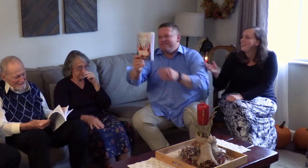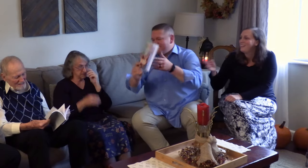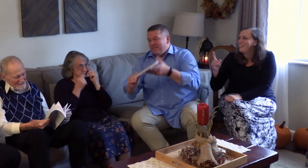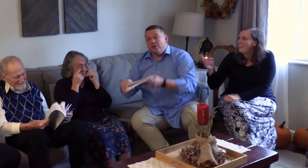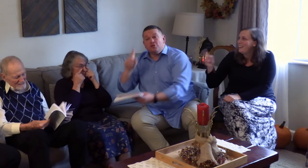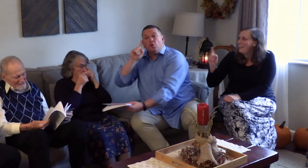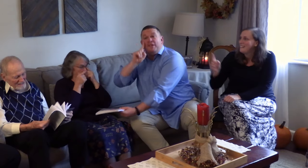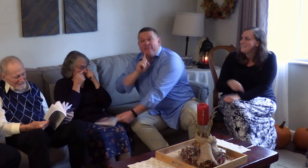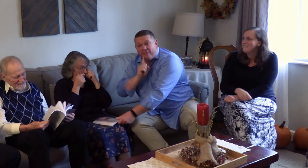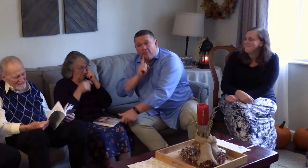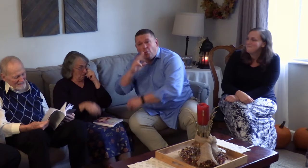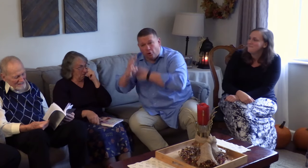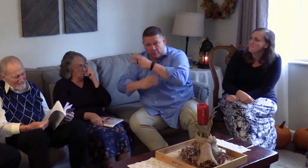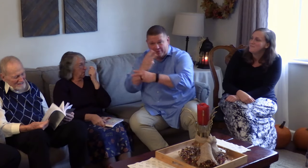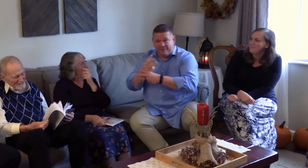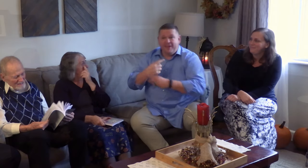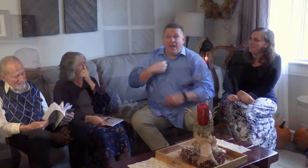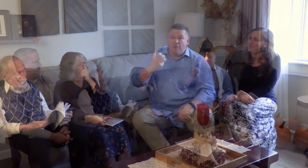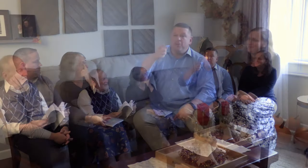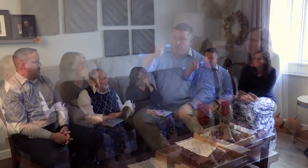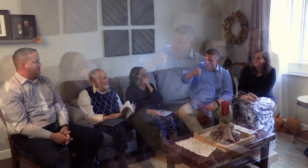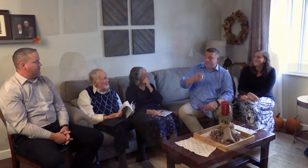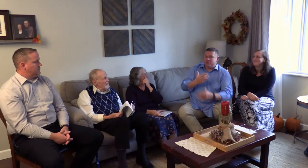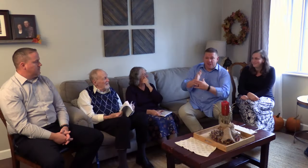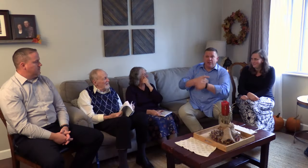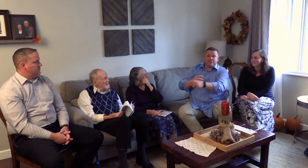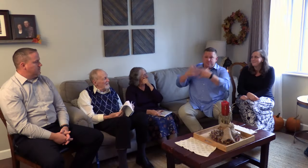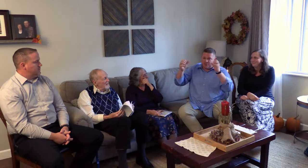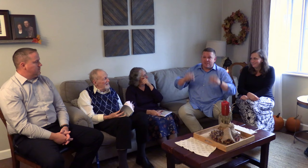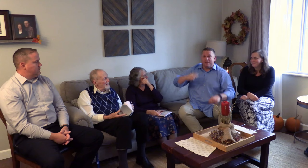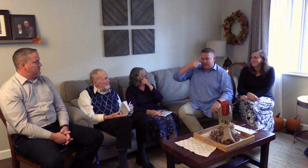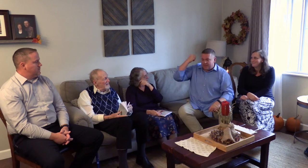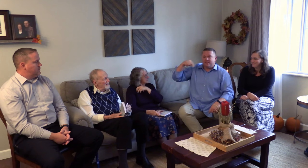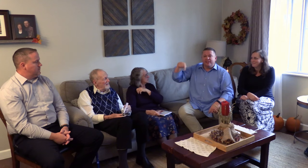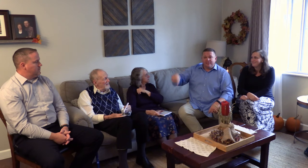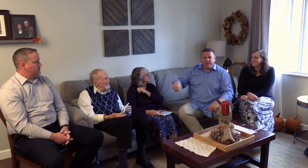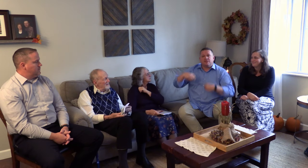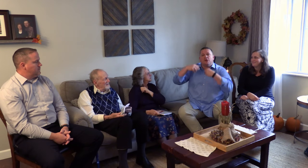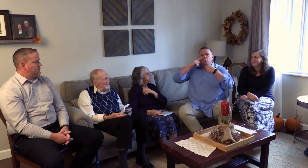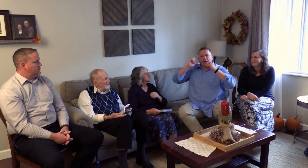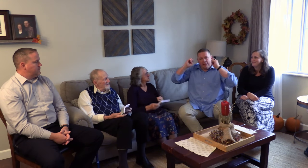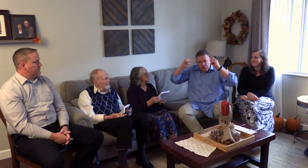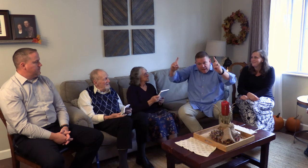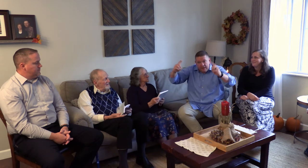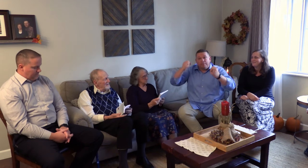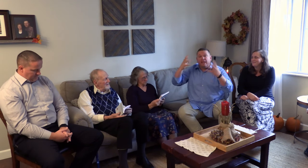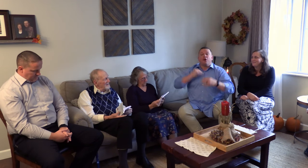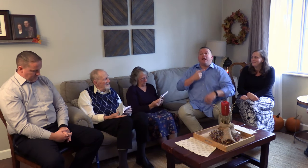so deaf world i want you to share this question because this will educate many of our